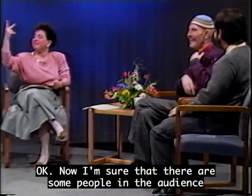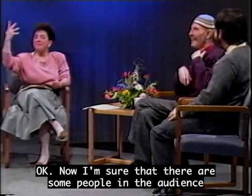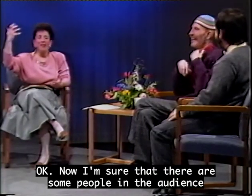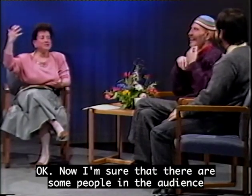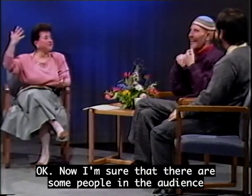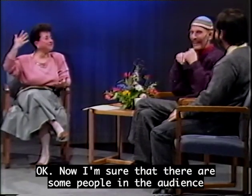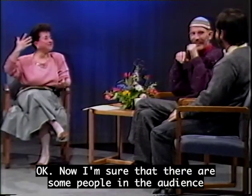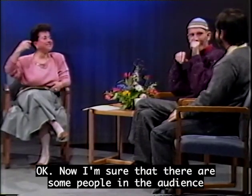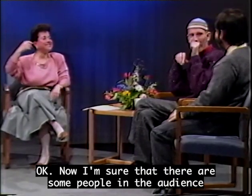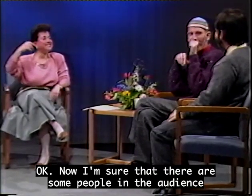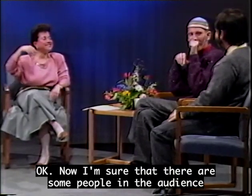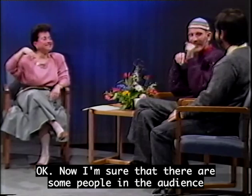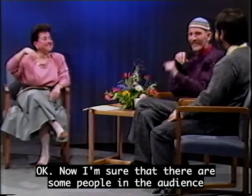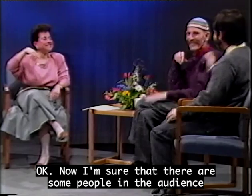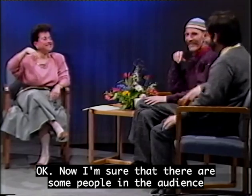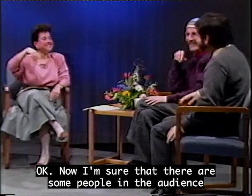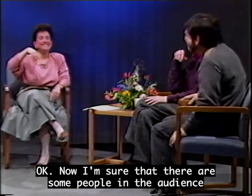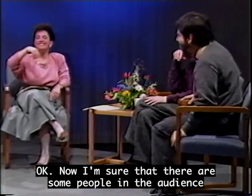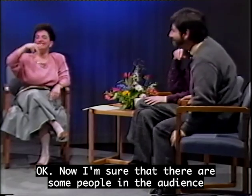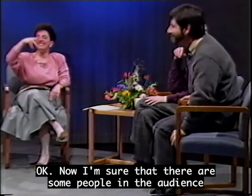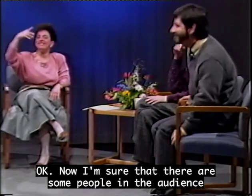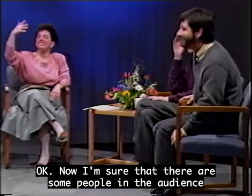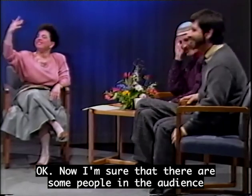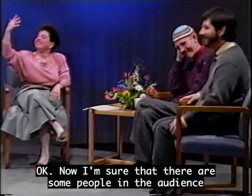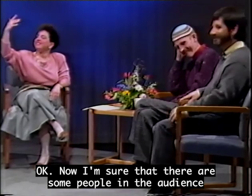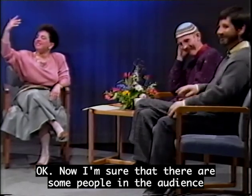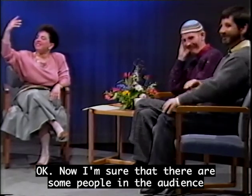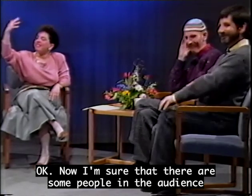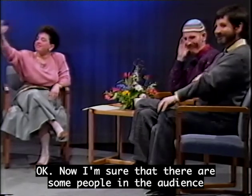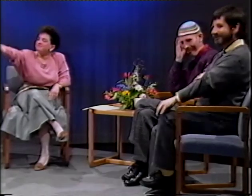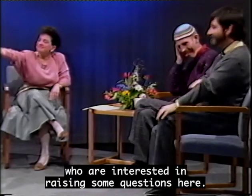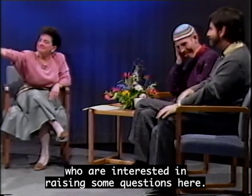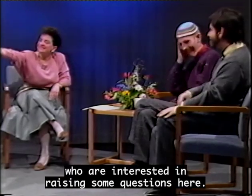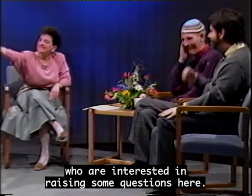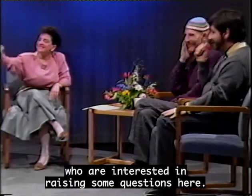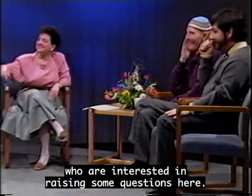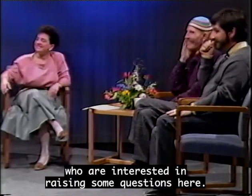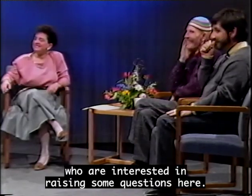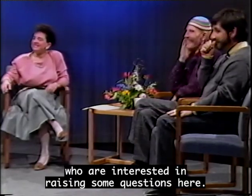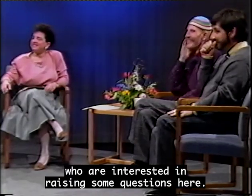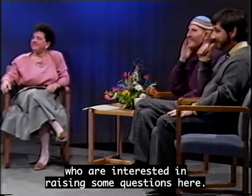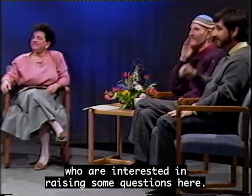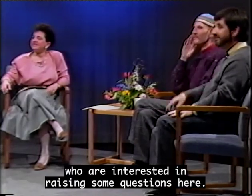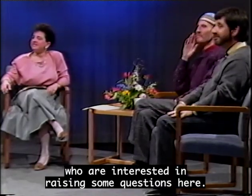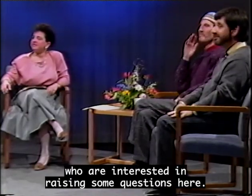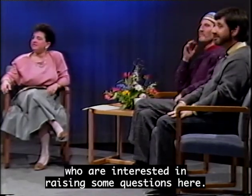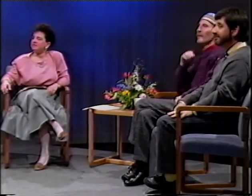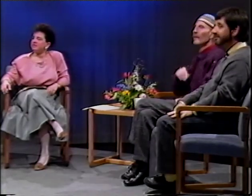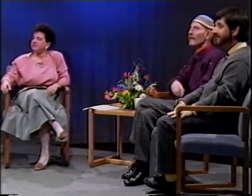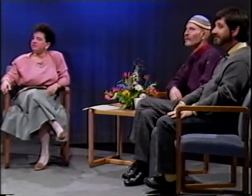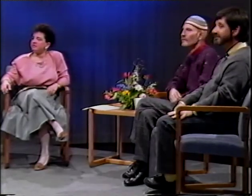Okay, now I'm sure that there are some people in the audience who are interested in raising some questions here.